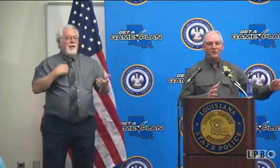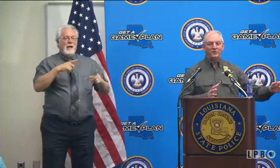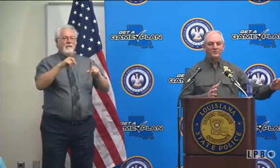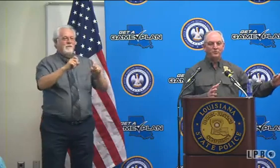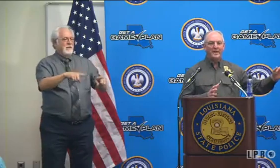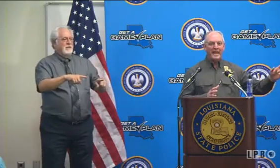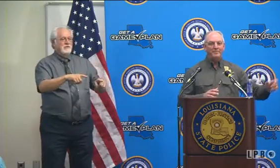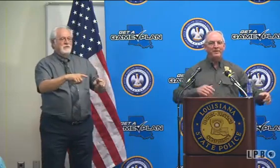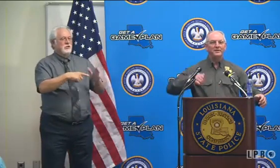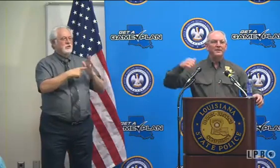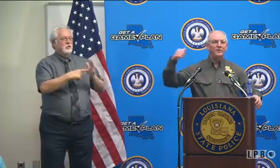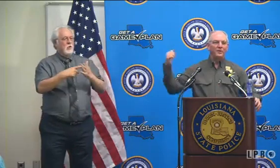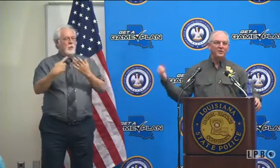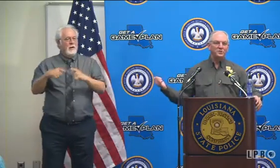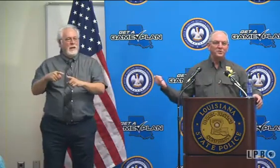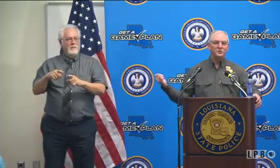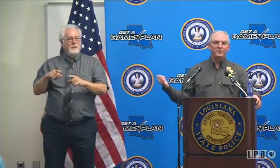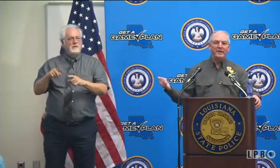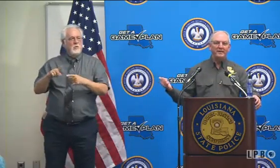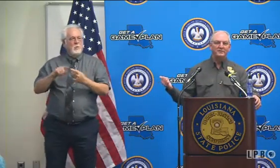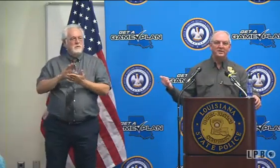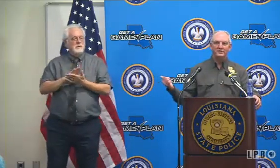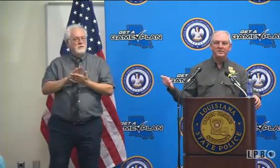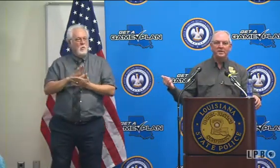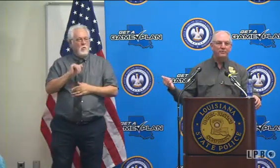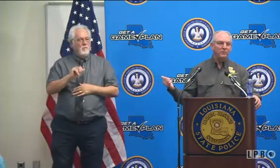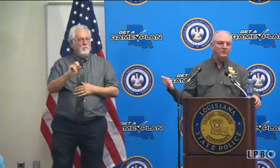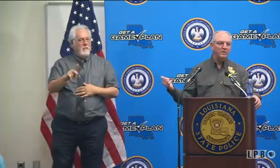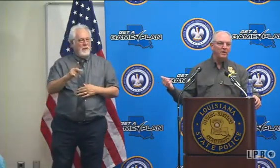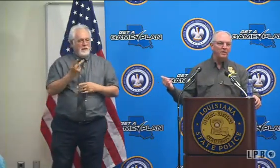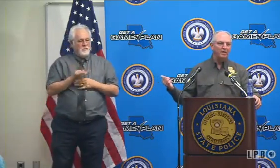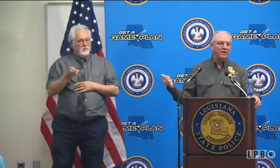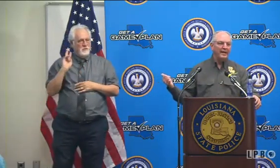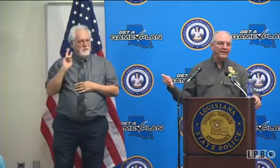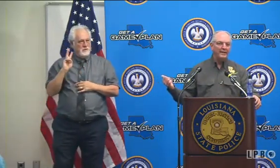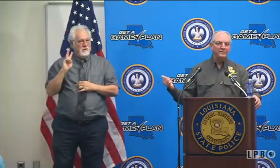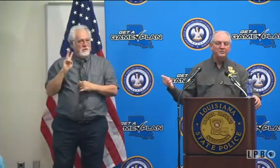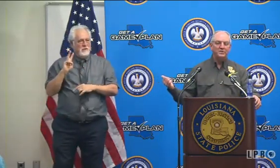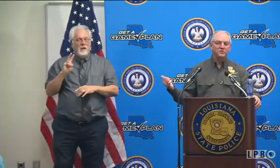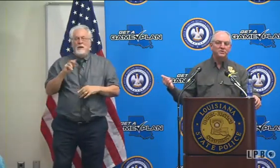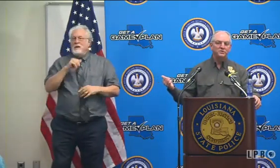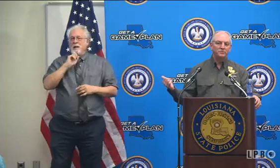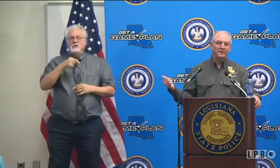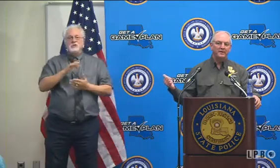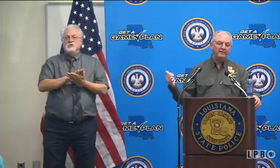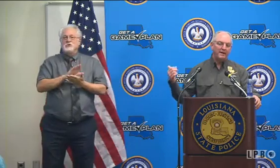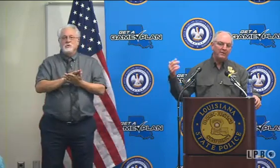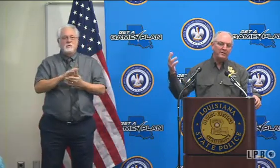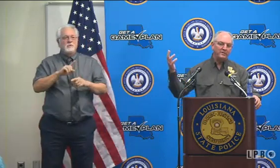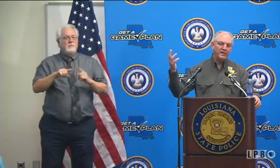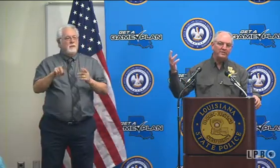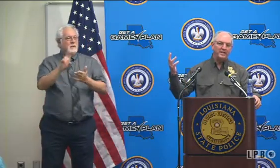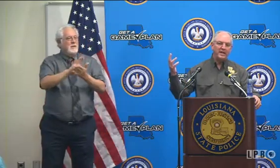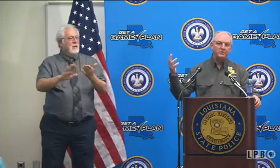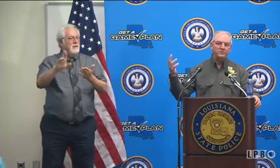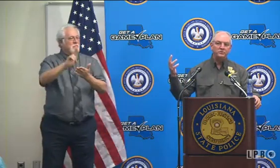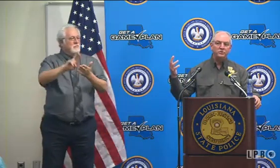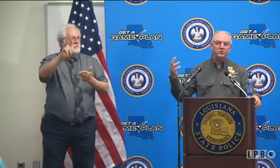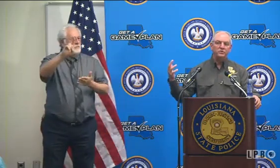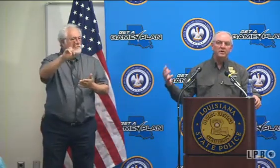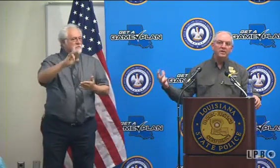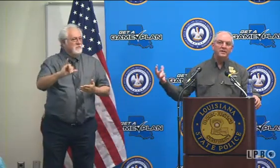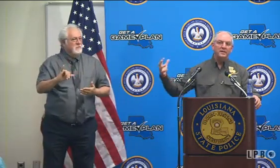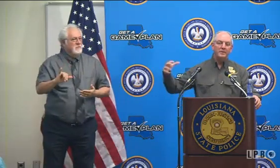testing to show us what happened when our schools went back into session a couple of weeks ago. And not just our schools, but our higher education